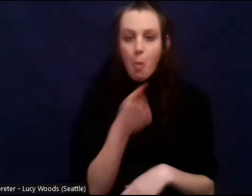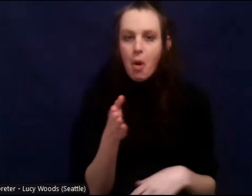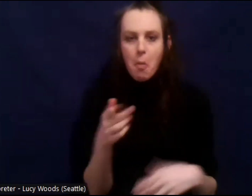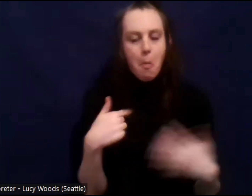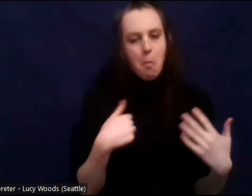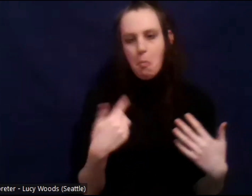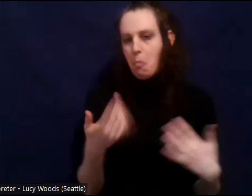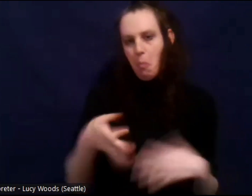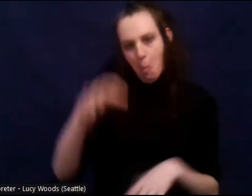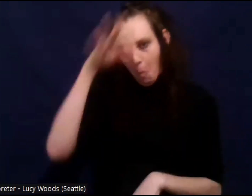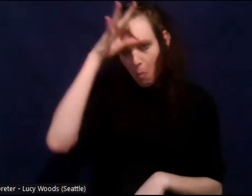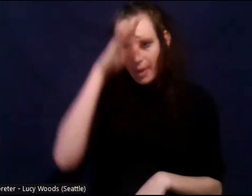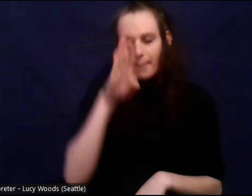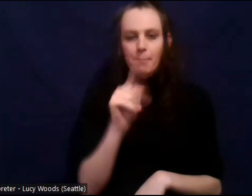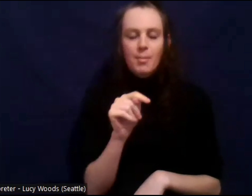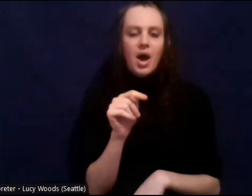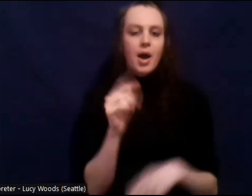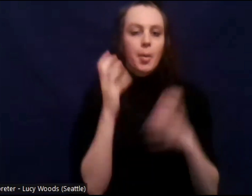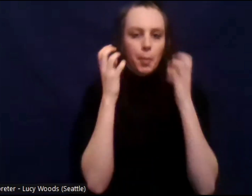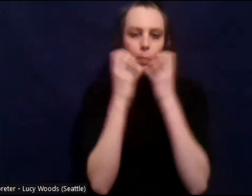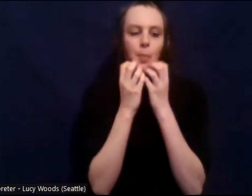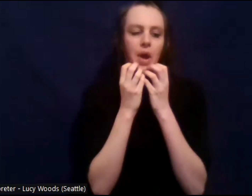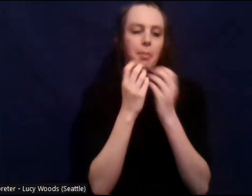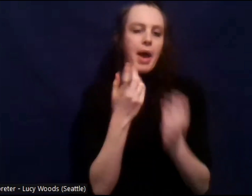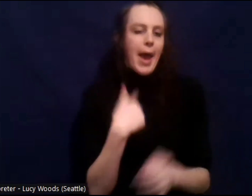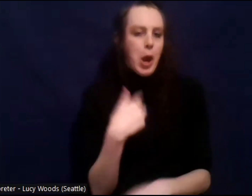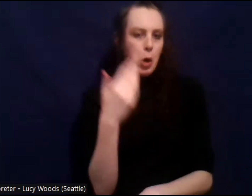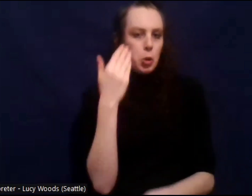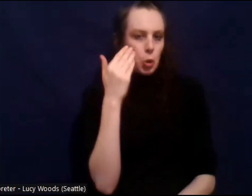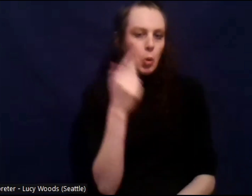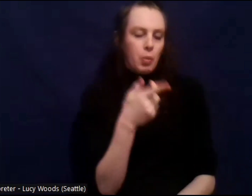tells me he's going to have a fire share. So everybody listen to Joe.